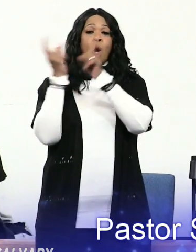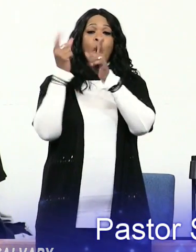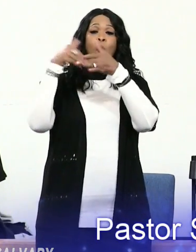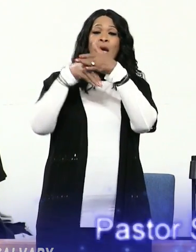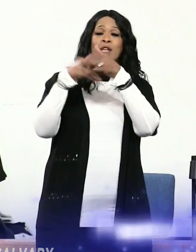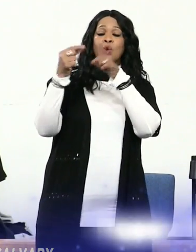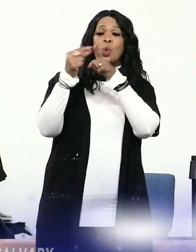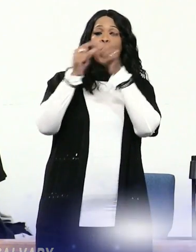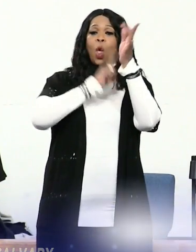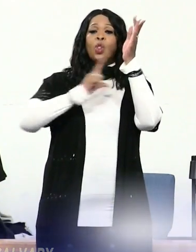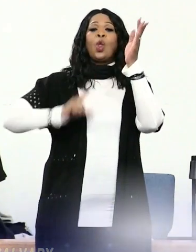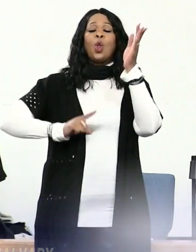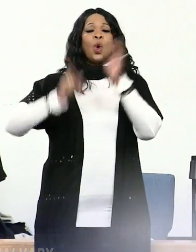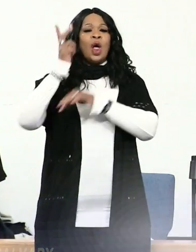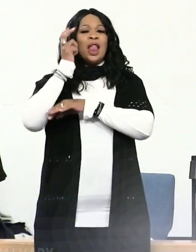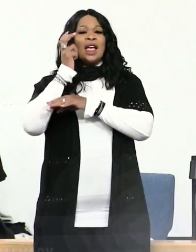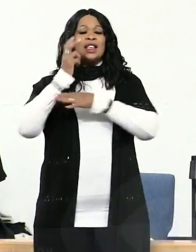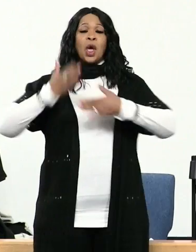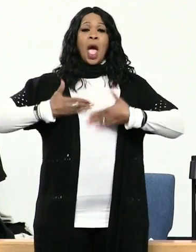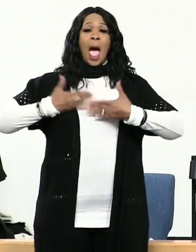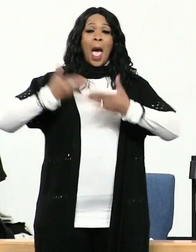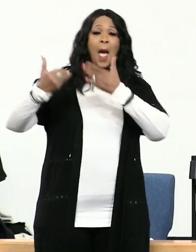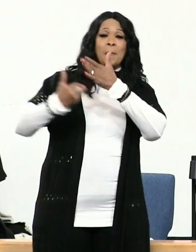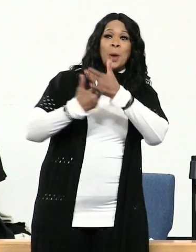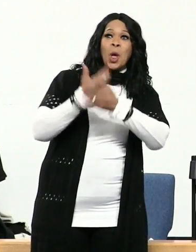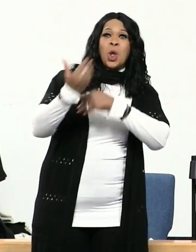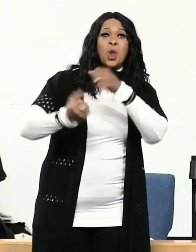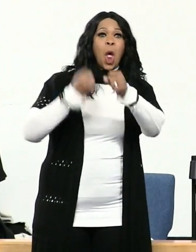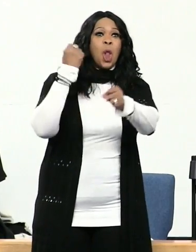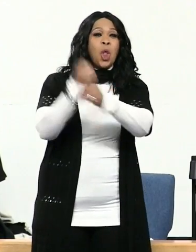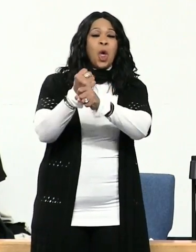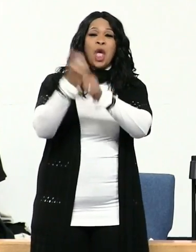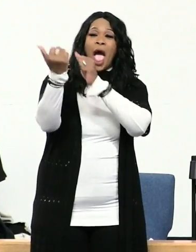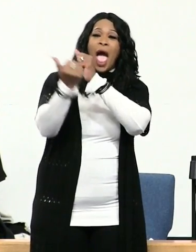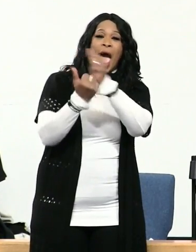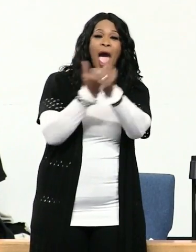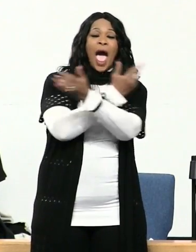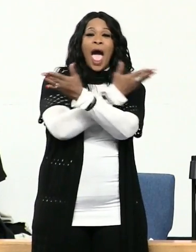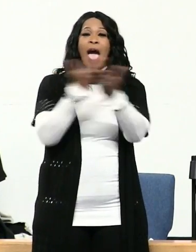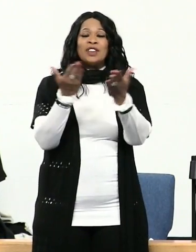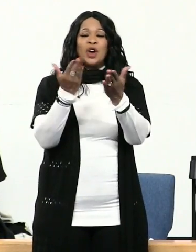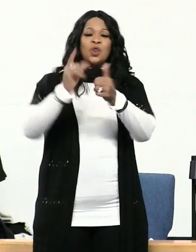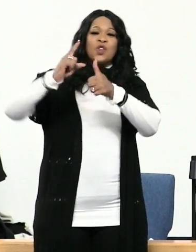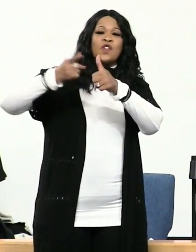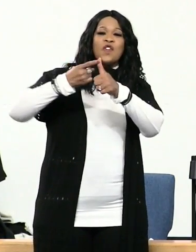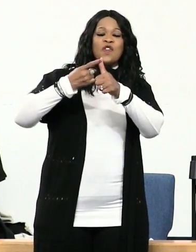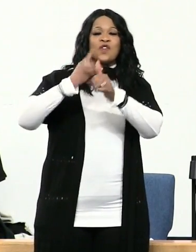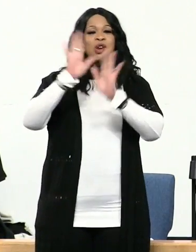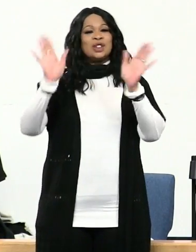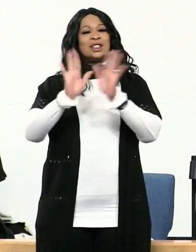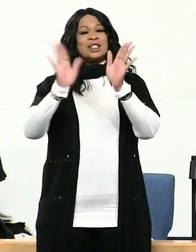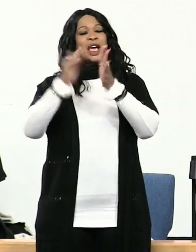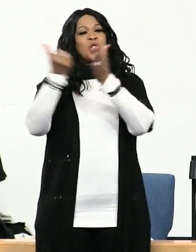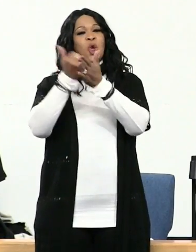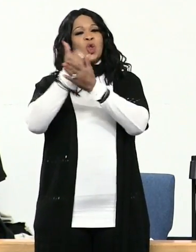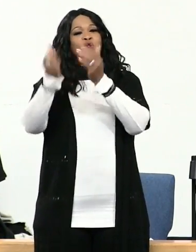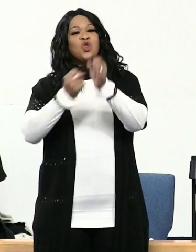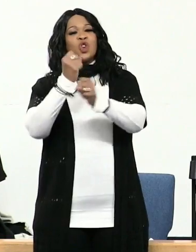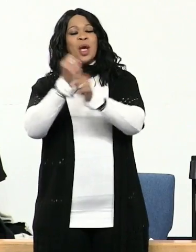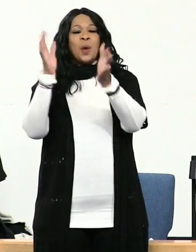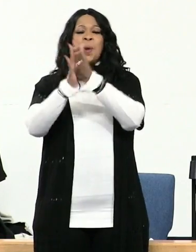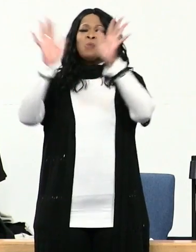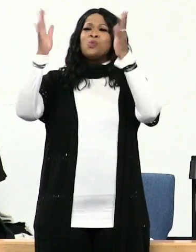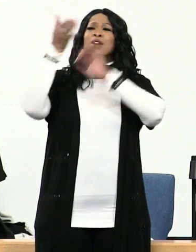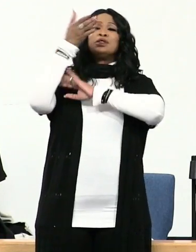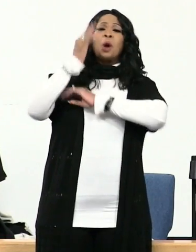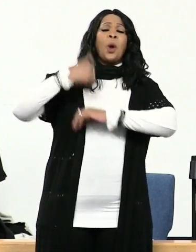word of the Lord. Listen, happy new year to everyone. This is the first Sunday in the new year. Listen, praise God, we made